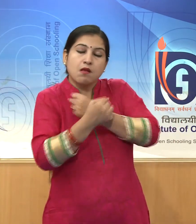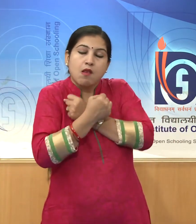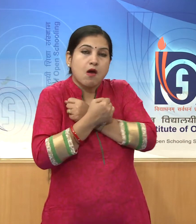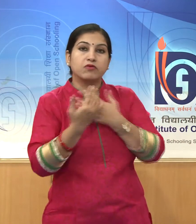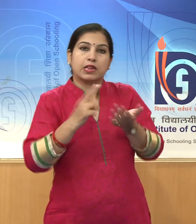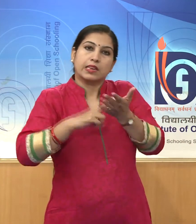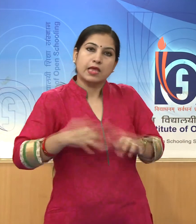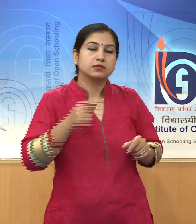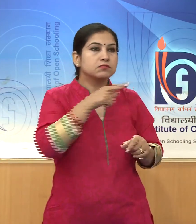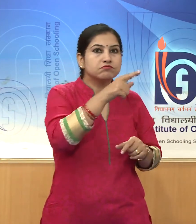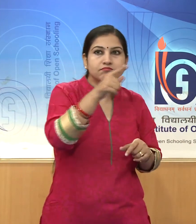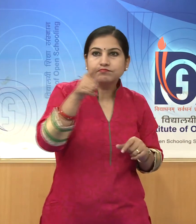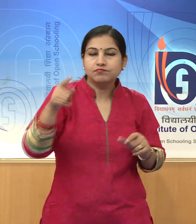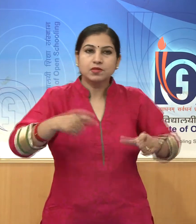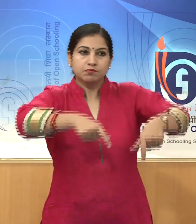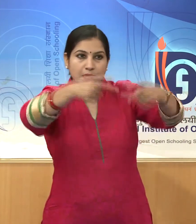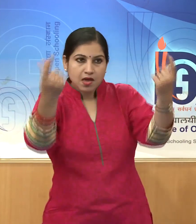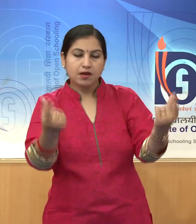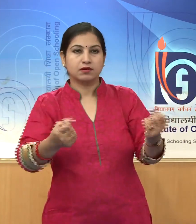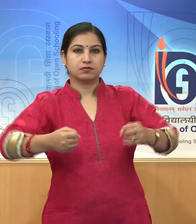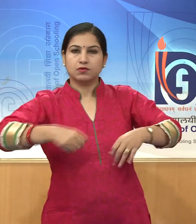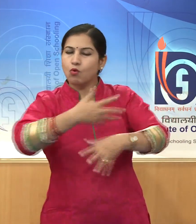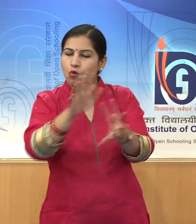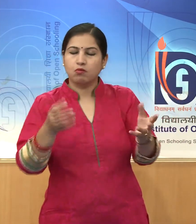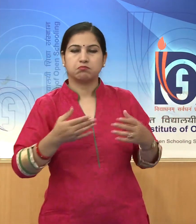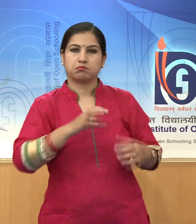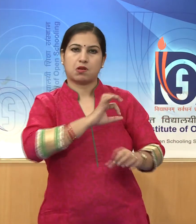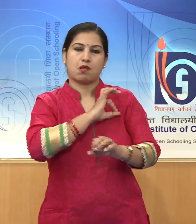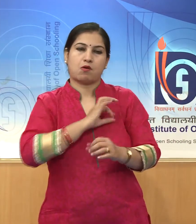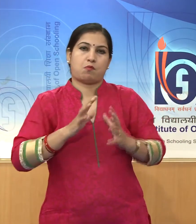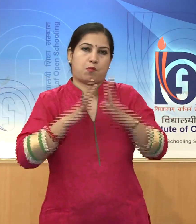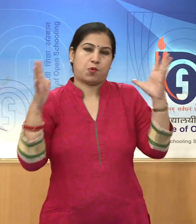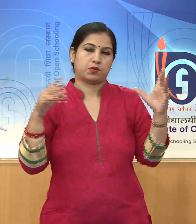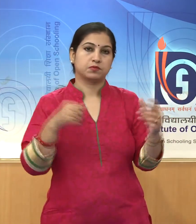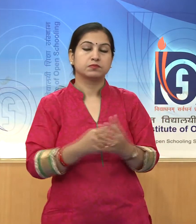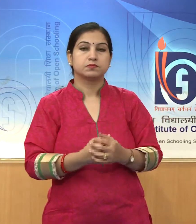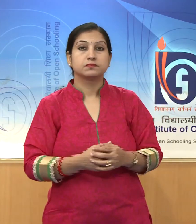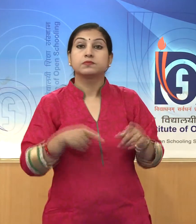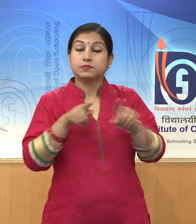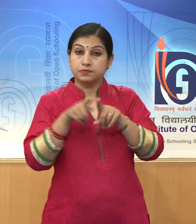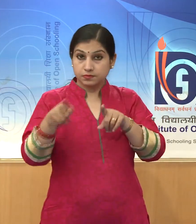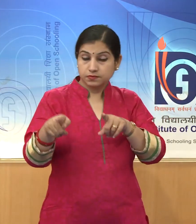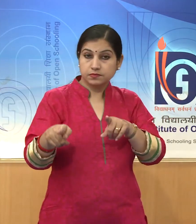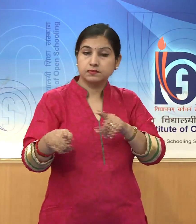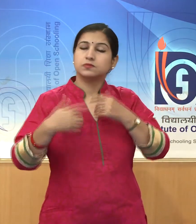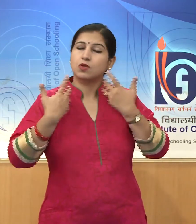loved nature and its beauty, and he based